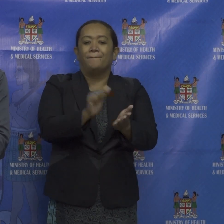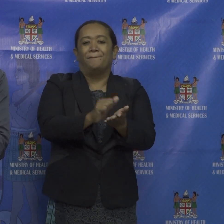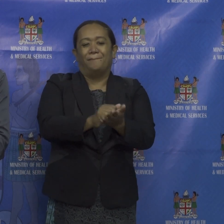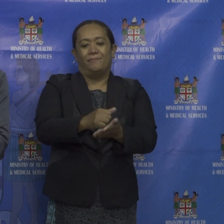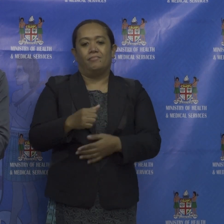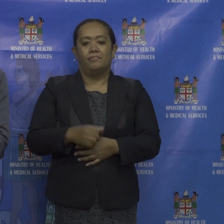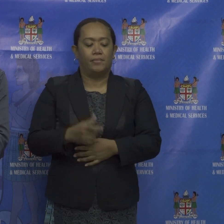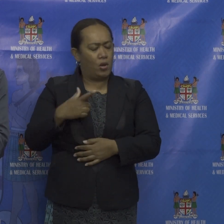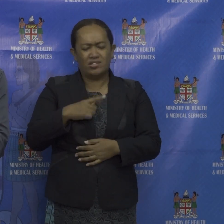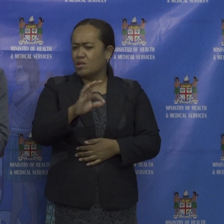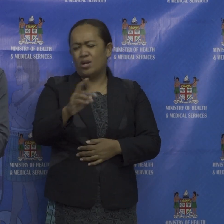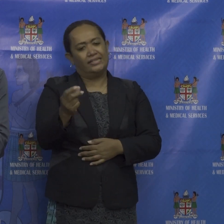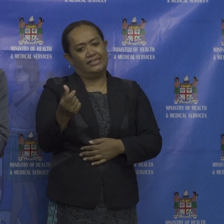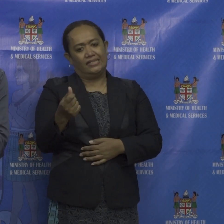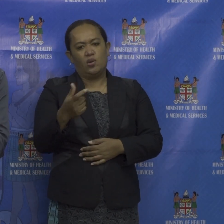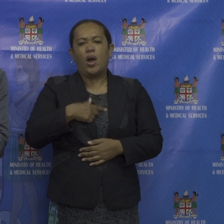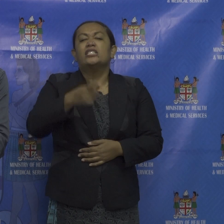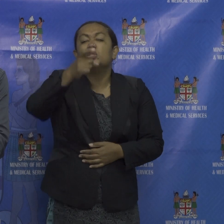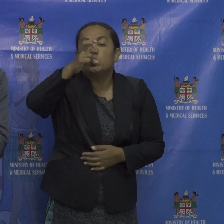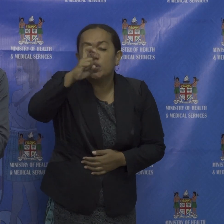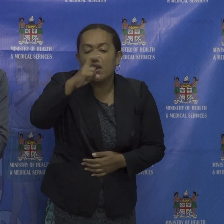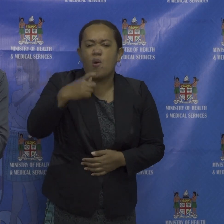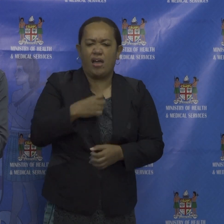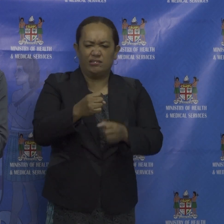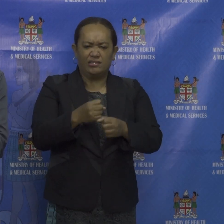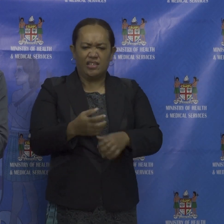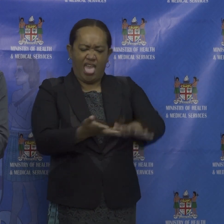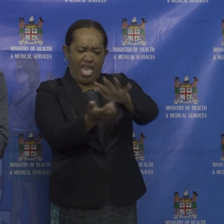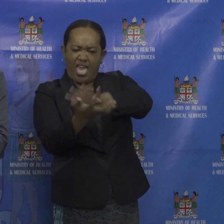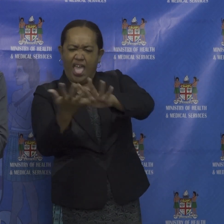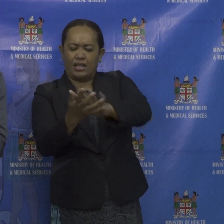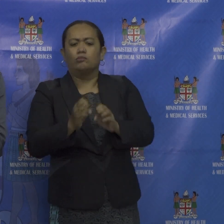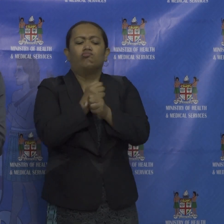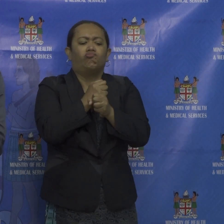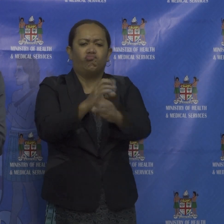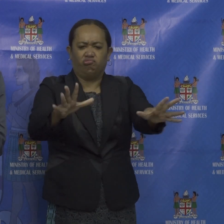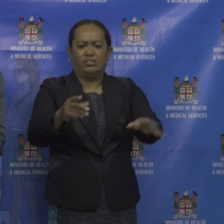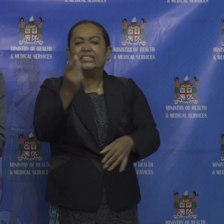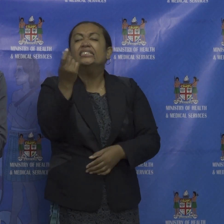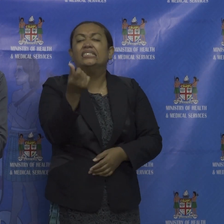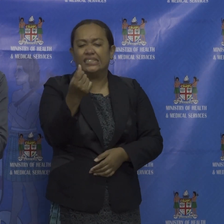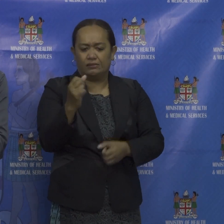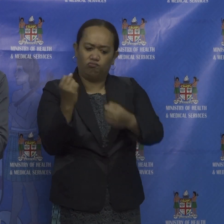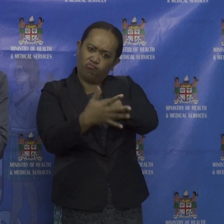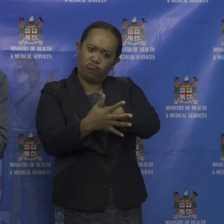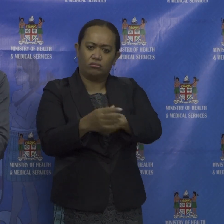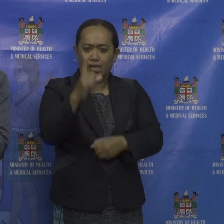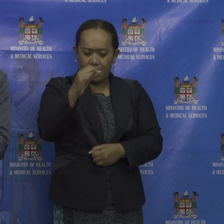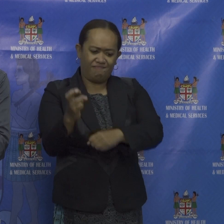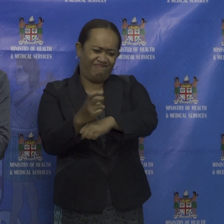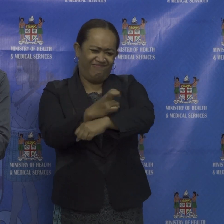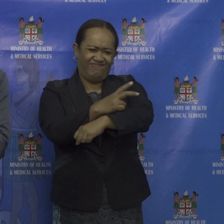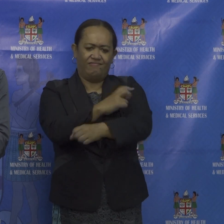This was not an easy decision for the ministry. We only considered it given the serious threat this virus poses to our